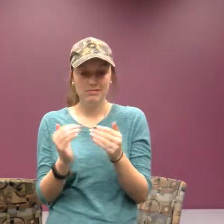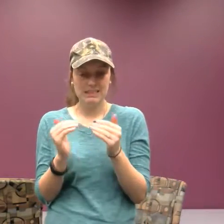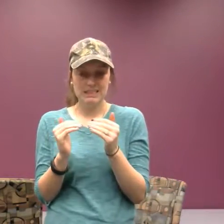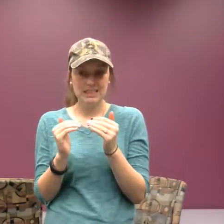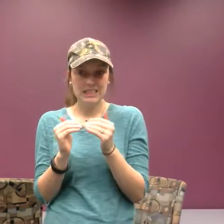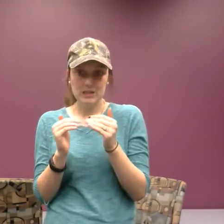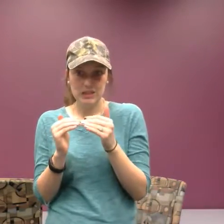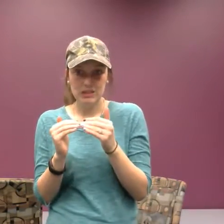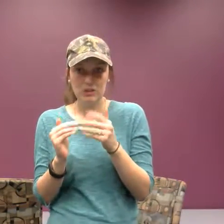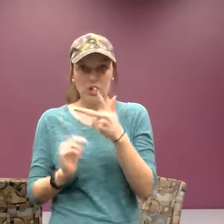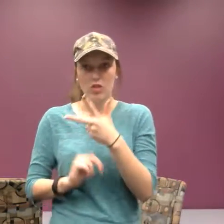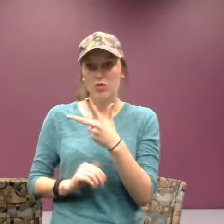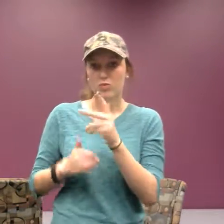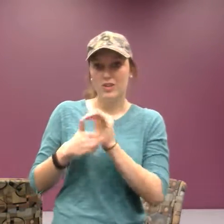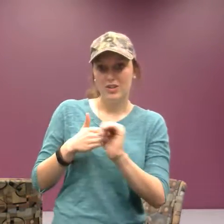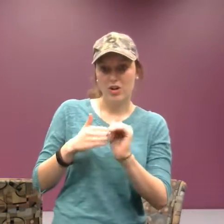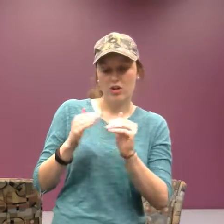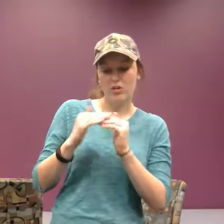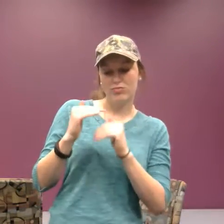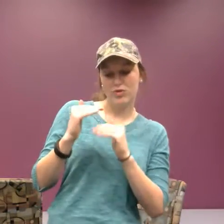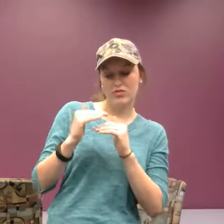than twice T.